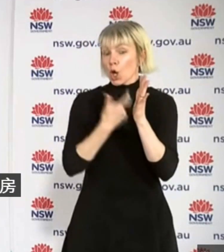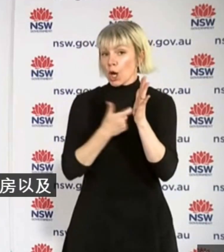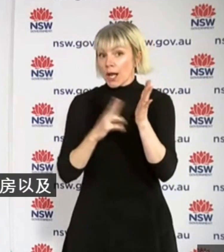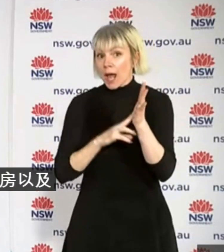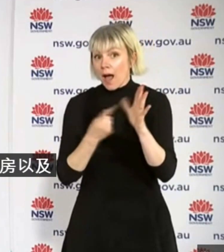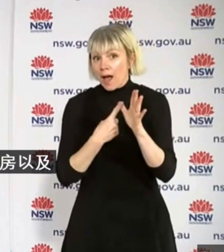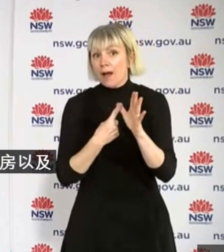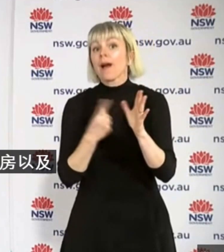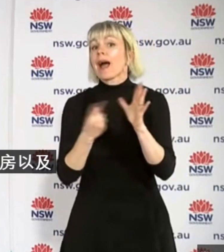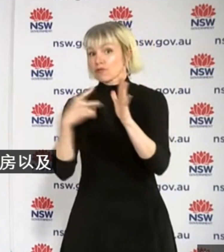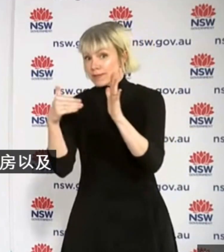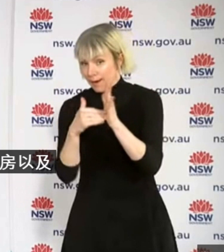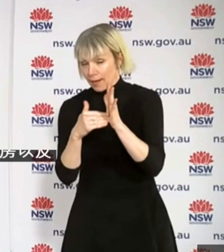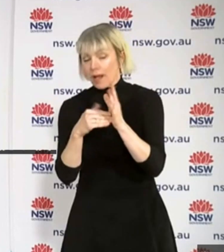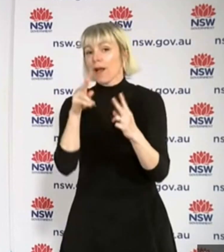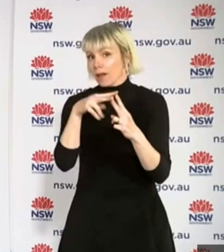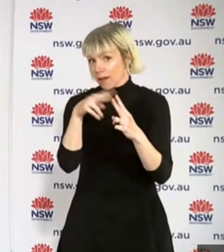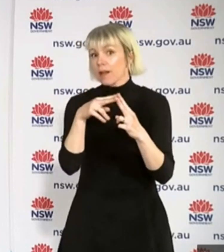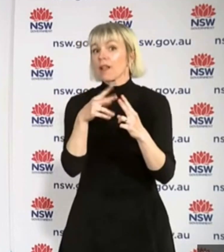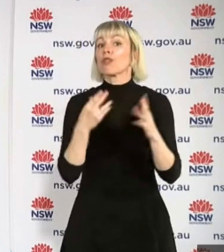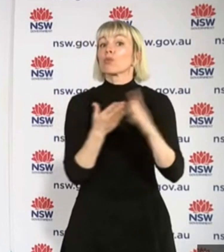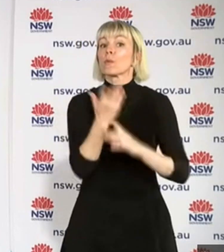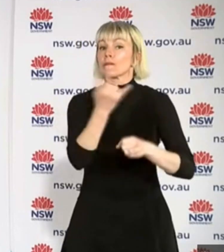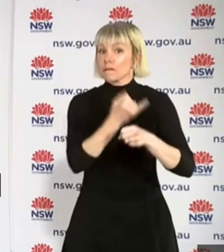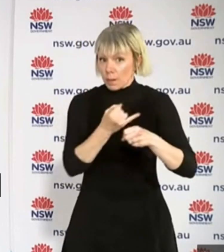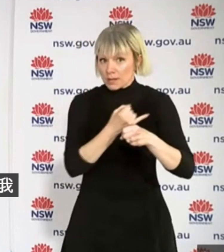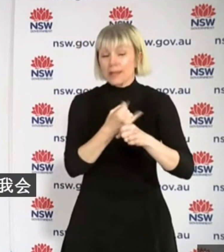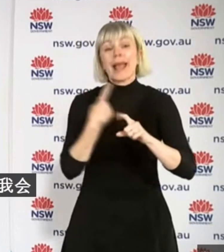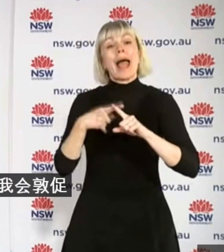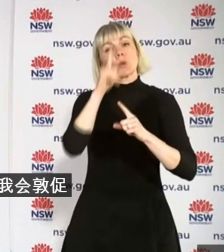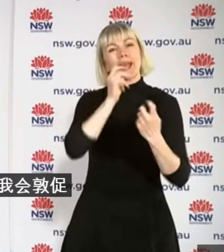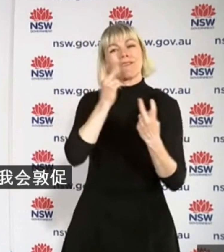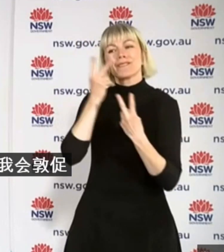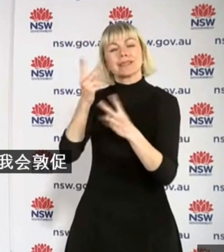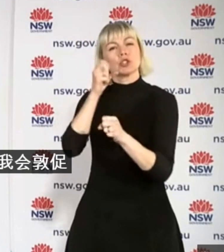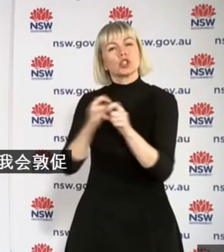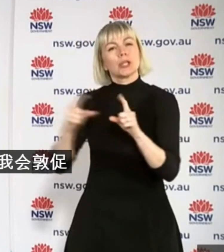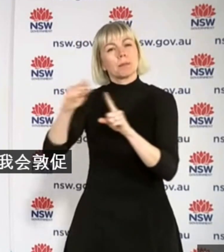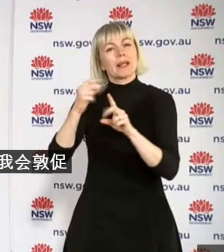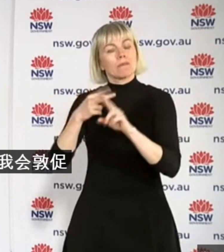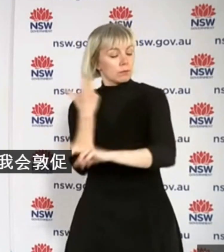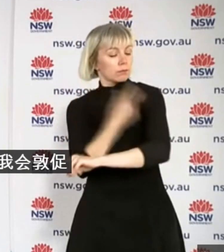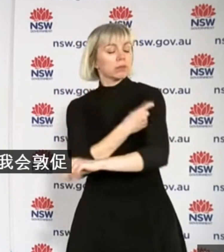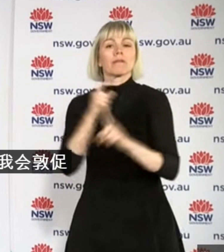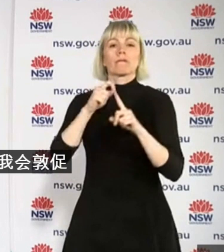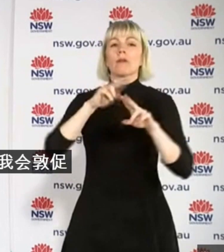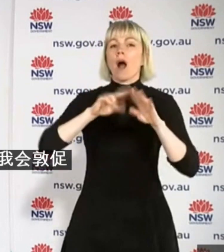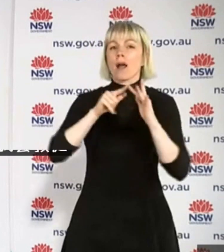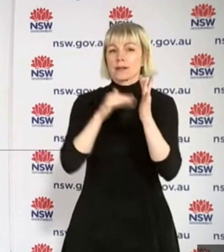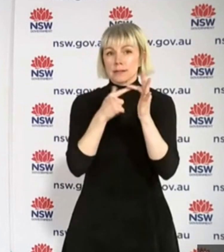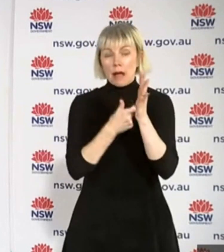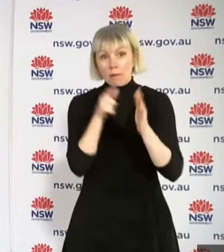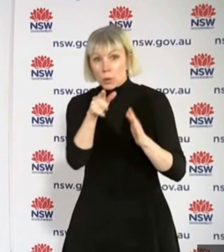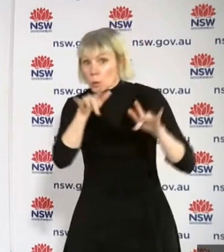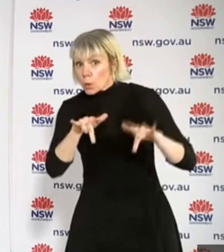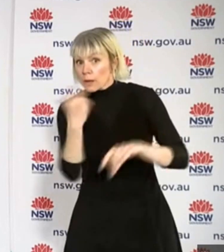also with increasing access through our general practice system to Pfizer. I would urge everyone to make an appointment and to